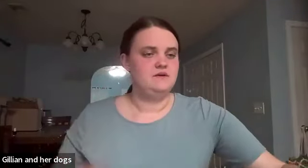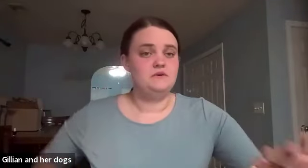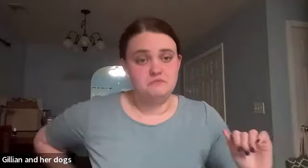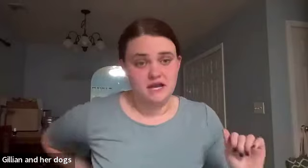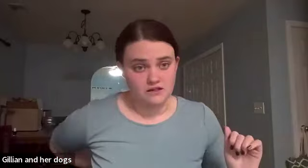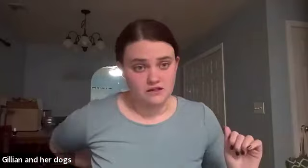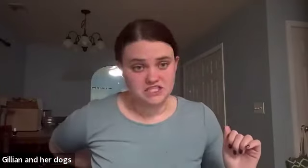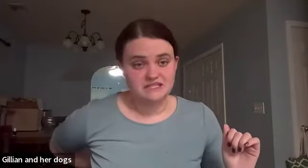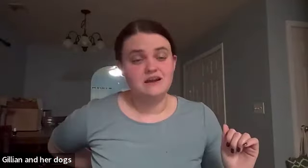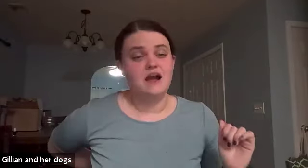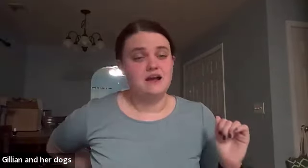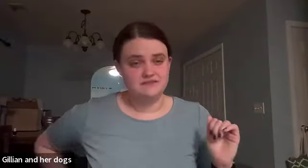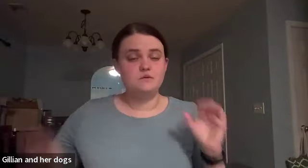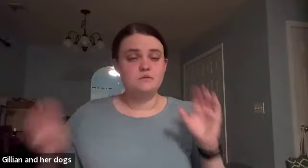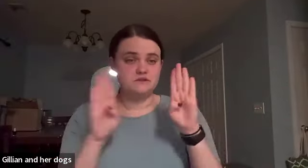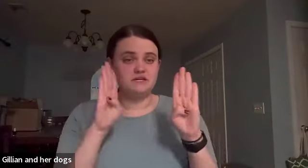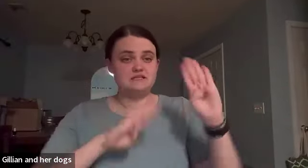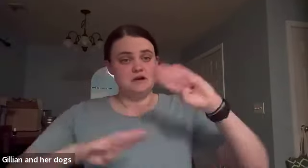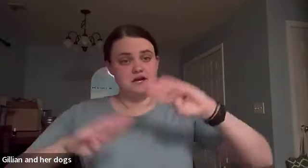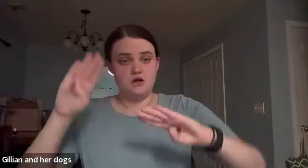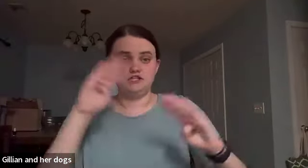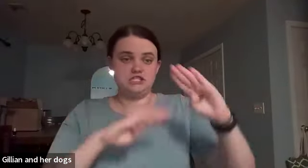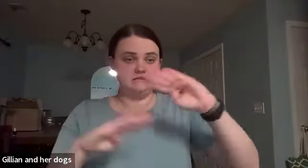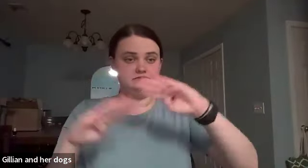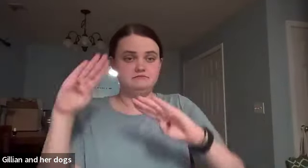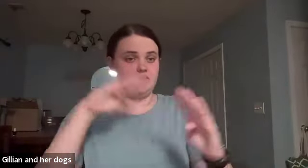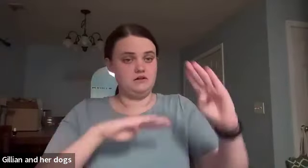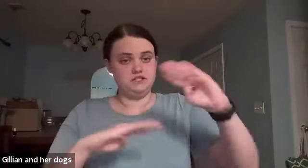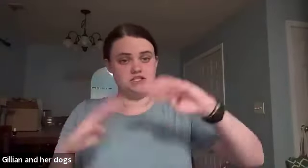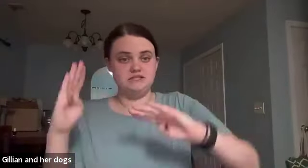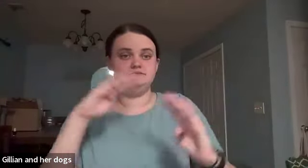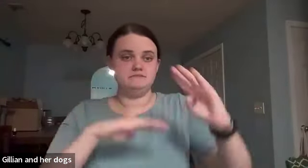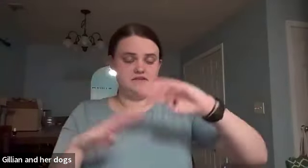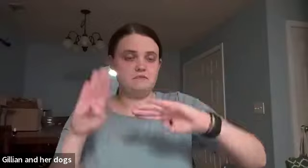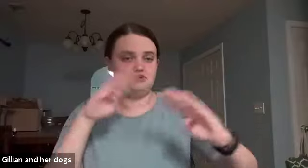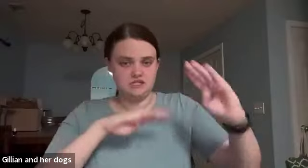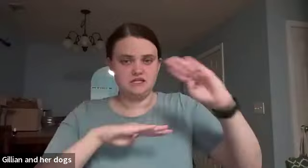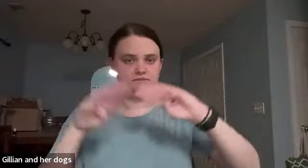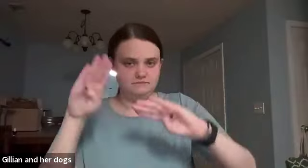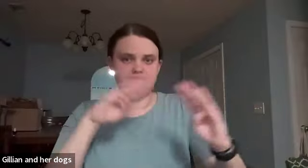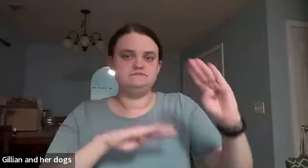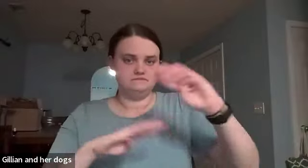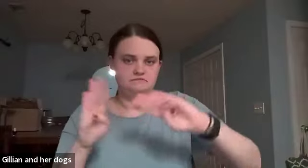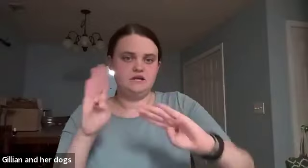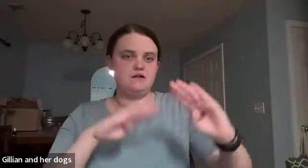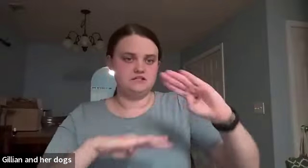Then we have biology. I've seen this one with the B's, biology, biology, making that motion again,